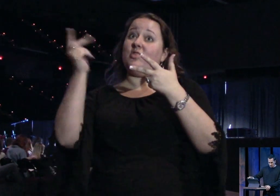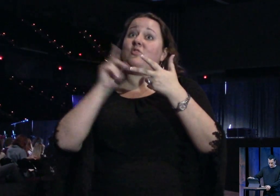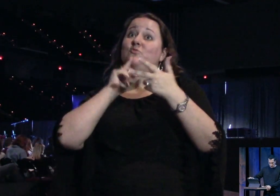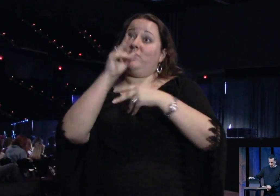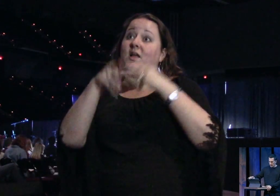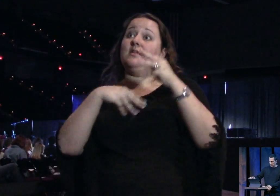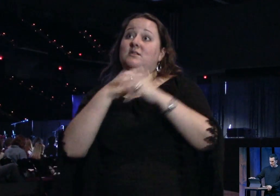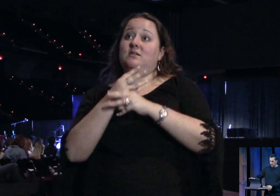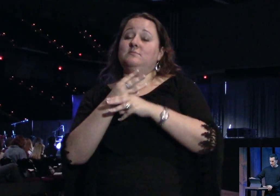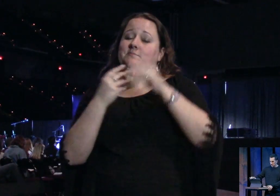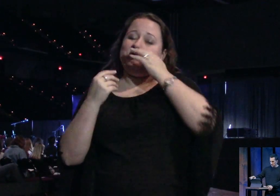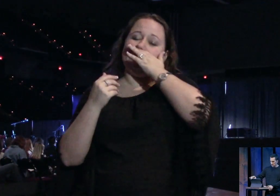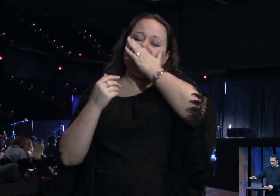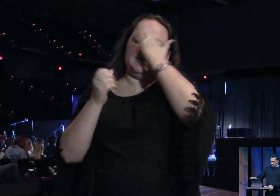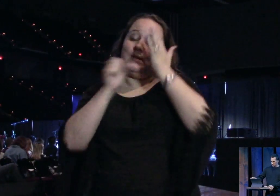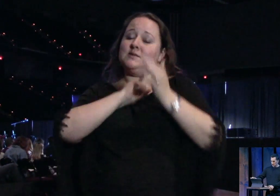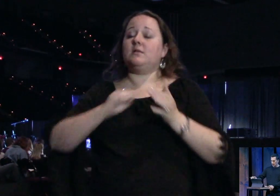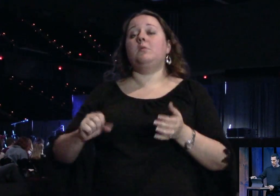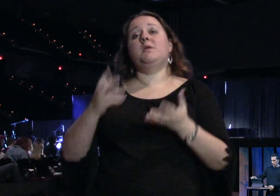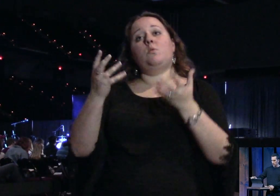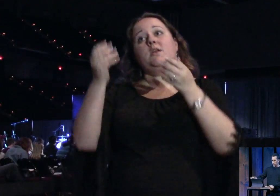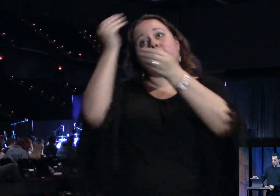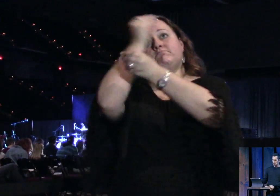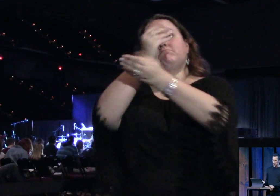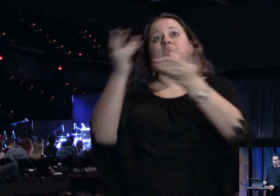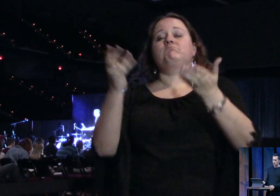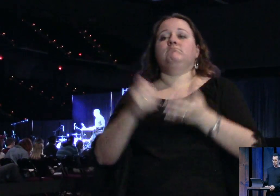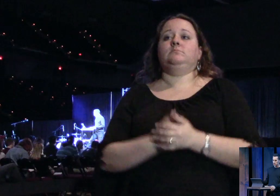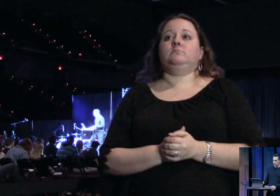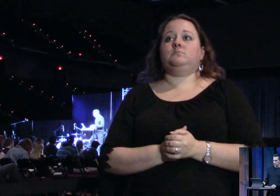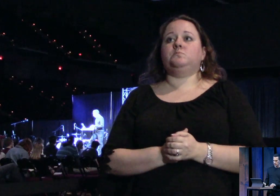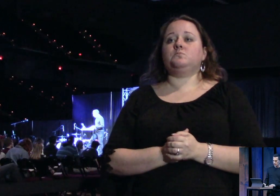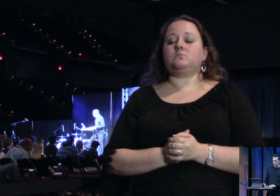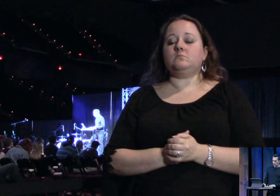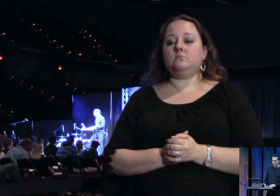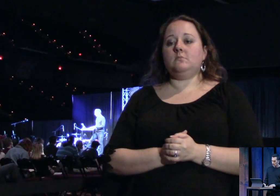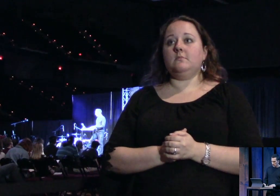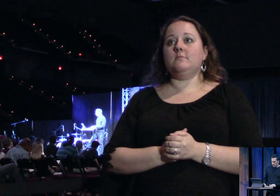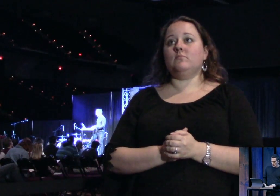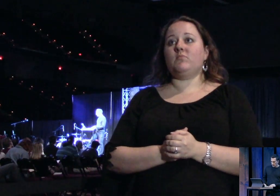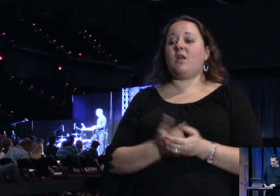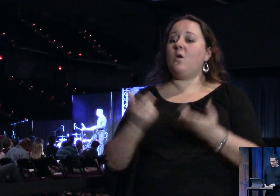The third reality Solomon wants you to see is this.